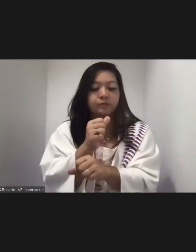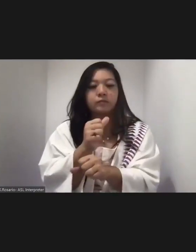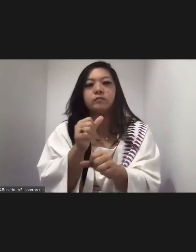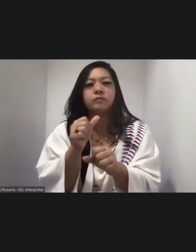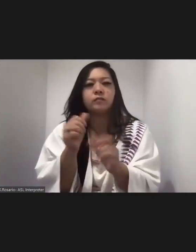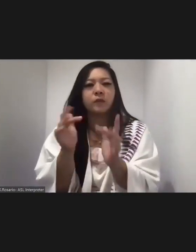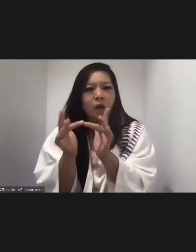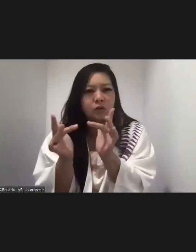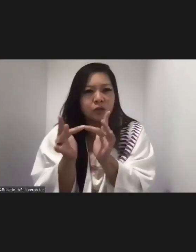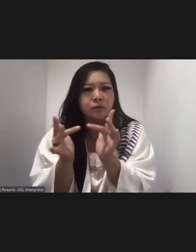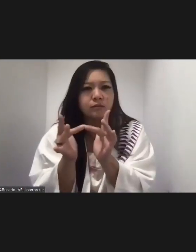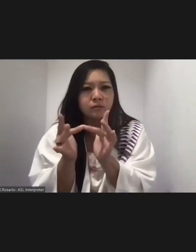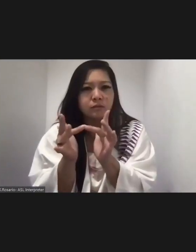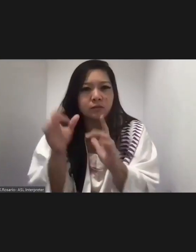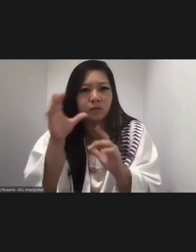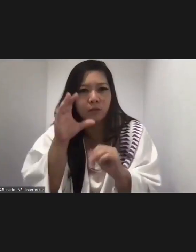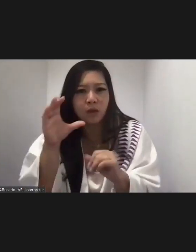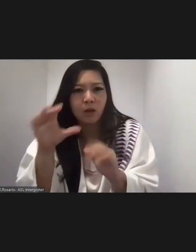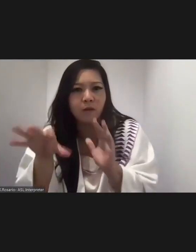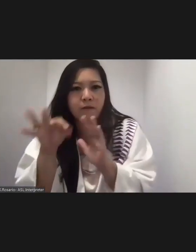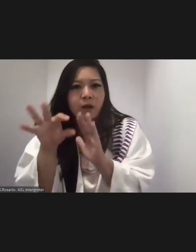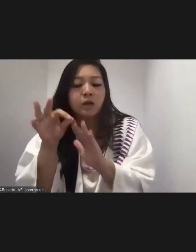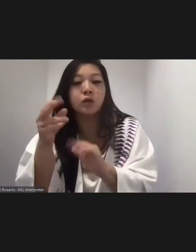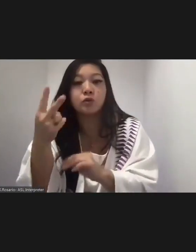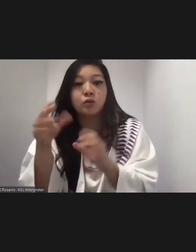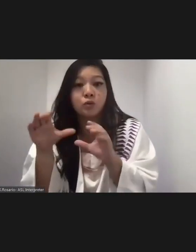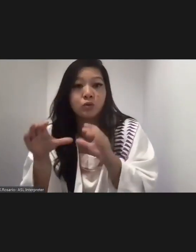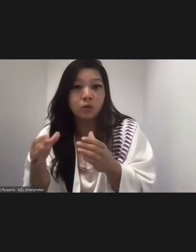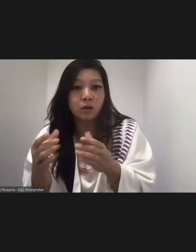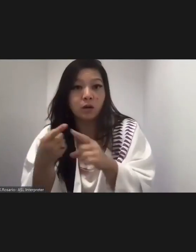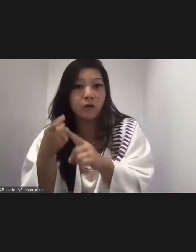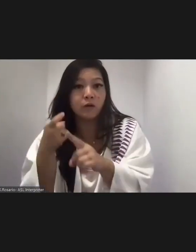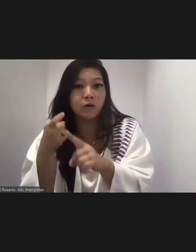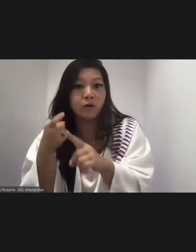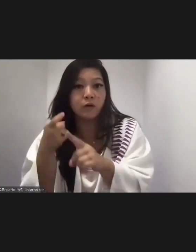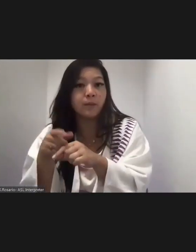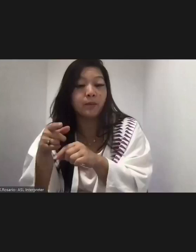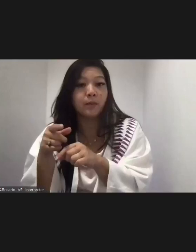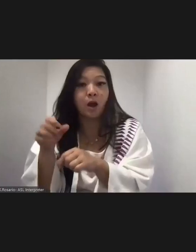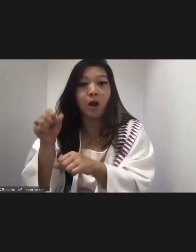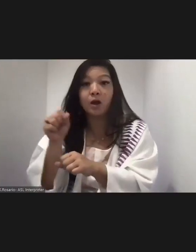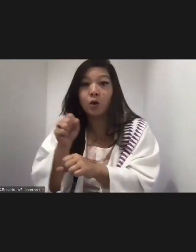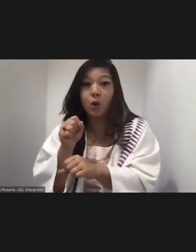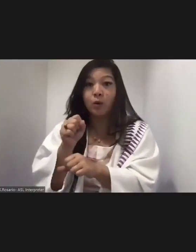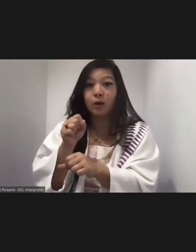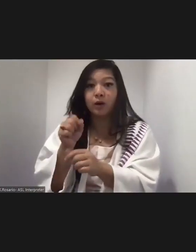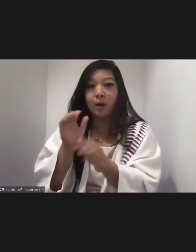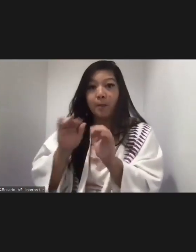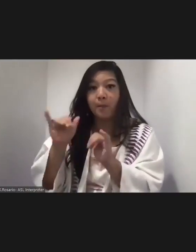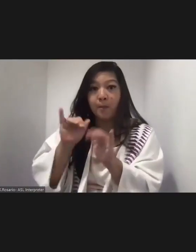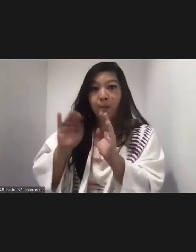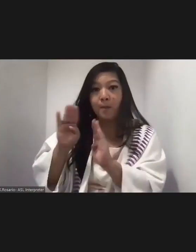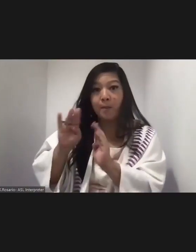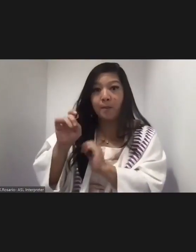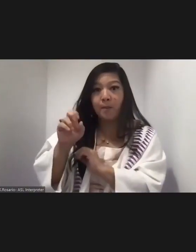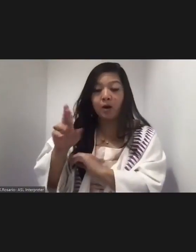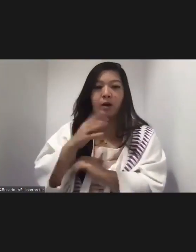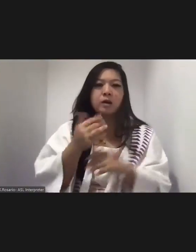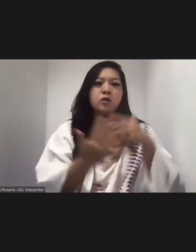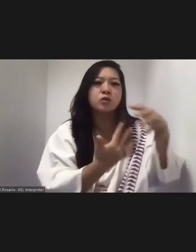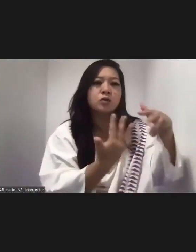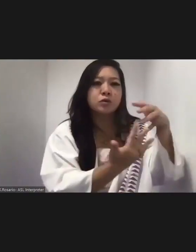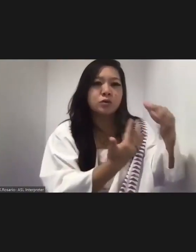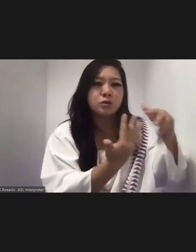identified 2 clusters, one from a karaoke bar and another at a social gathering at a